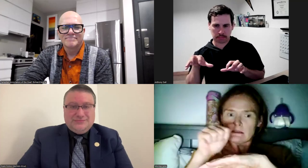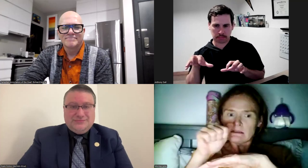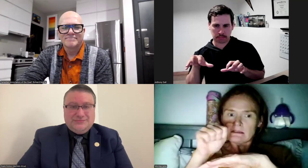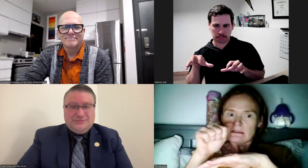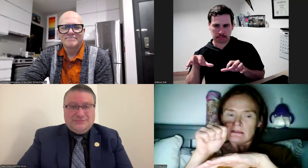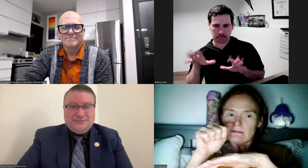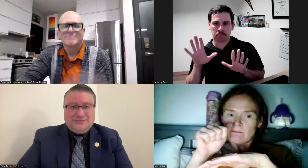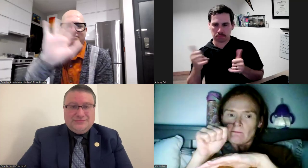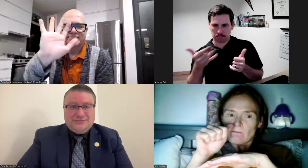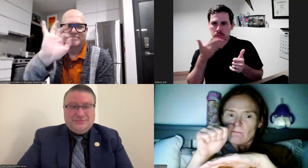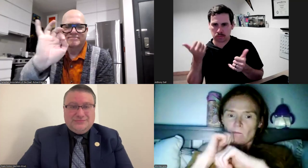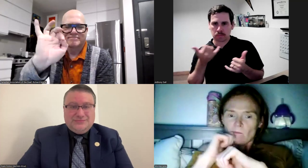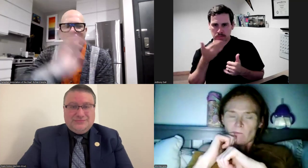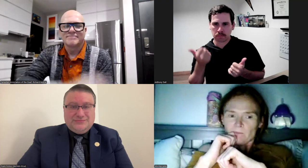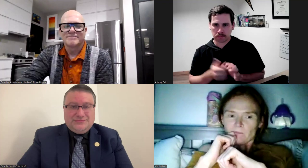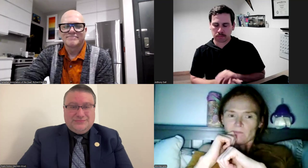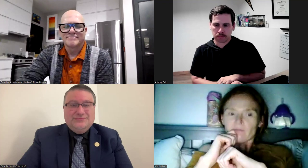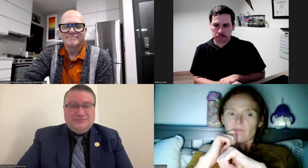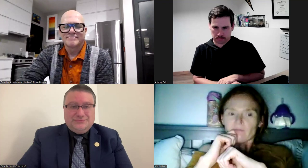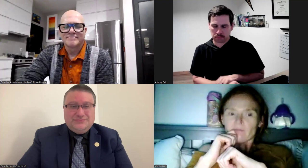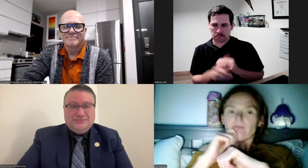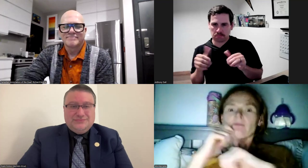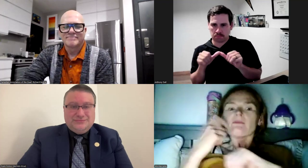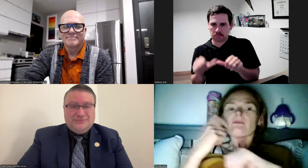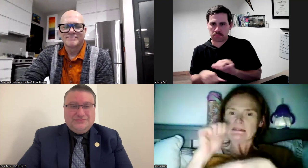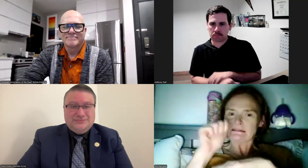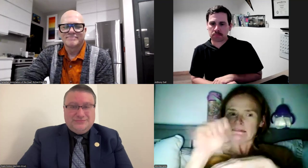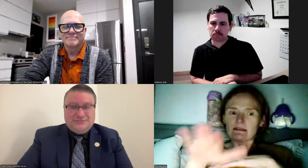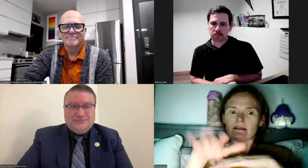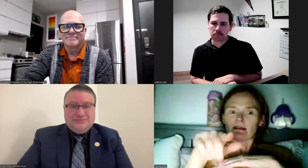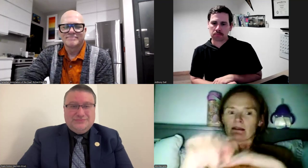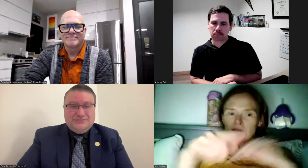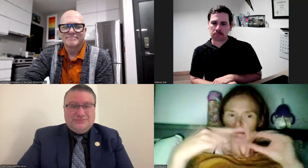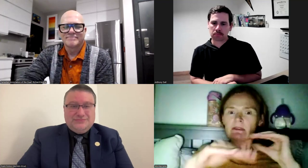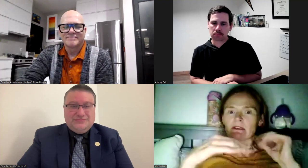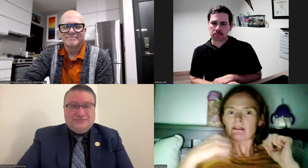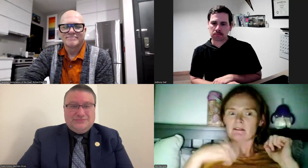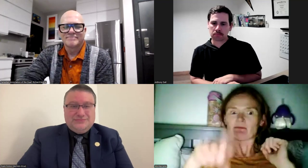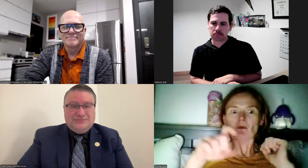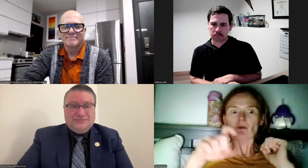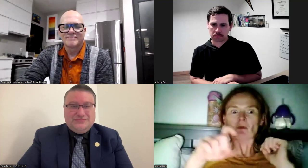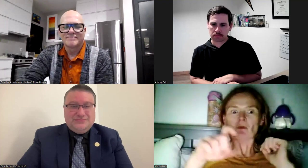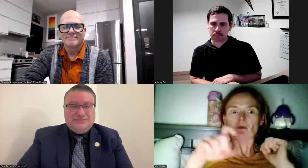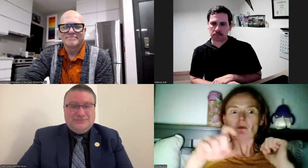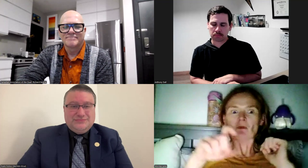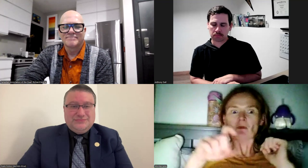Just let you know you're still frozen for us. Okay, that looks better now. You can keep Okay, and going. so I had sent